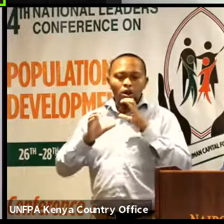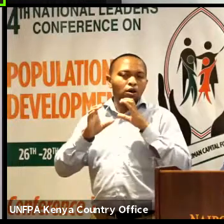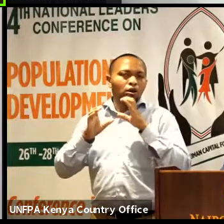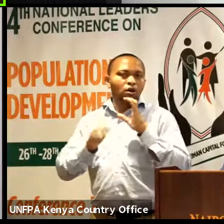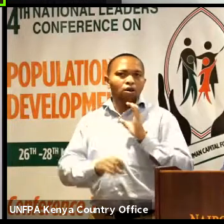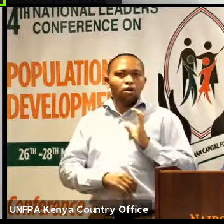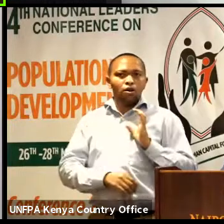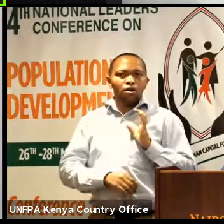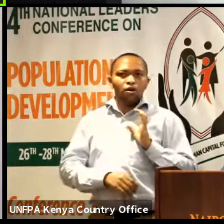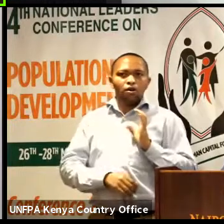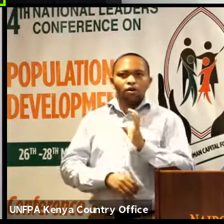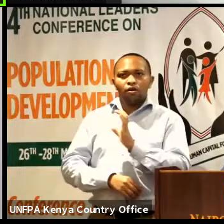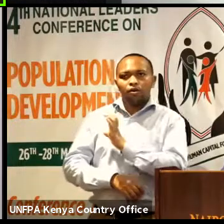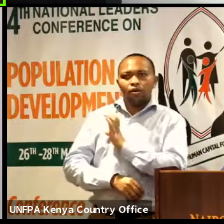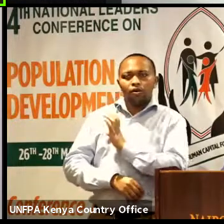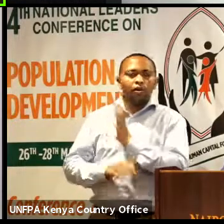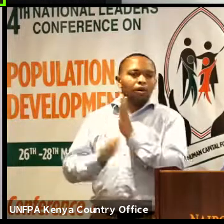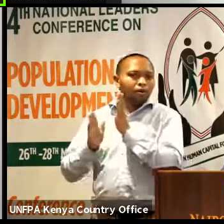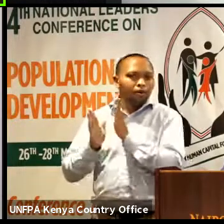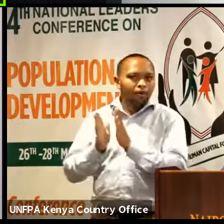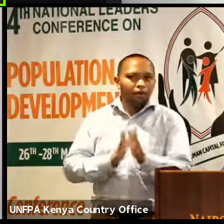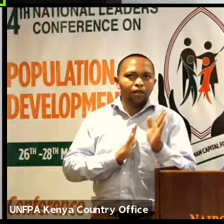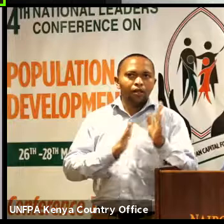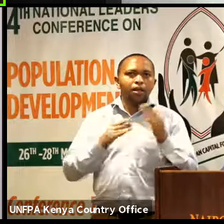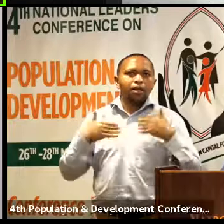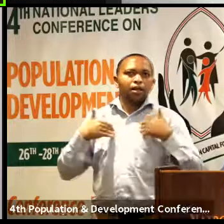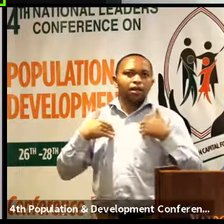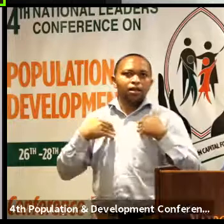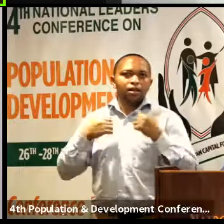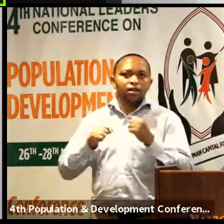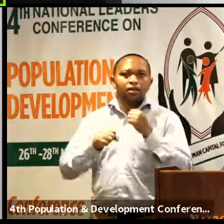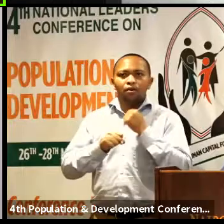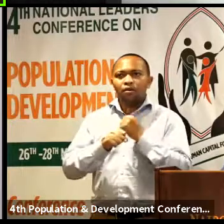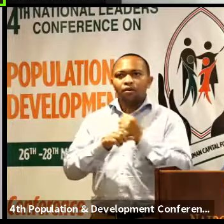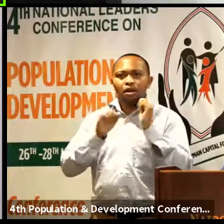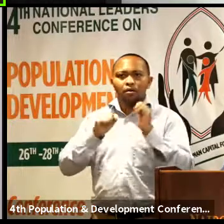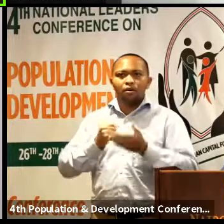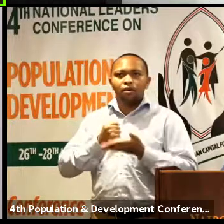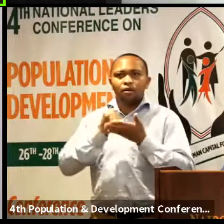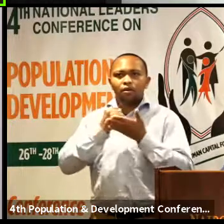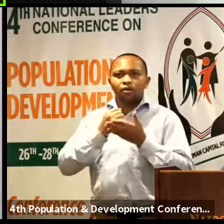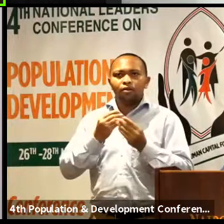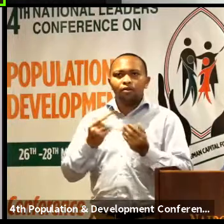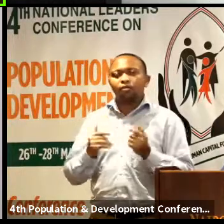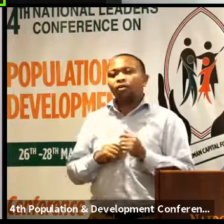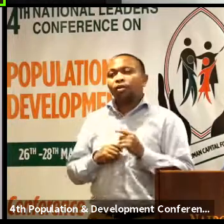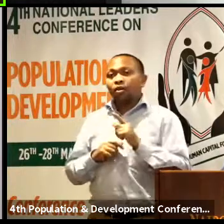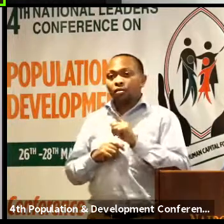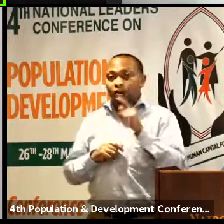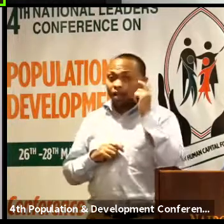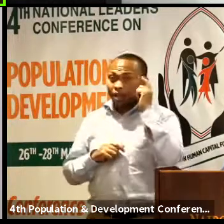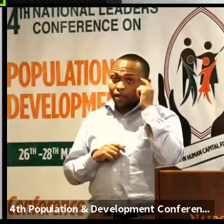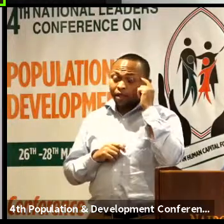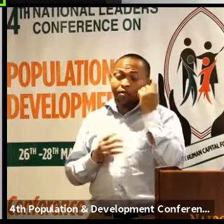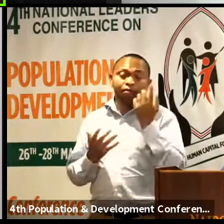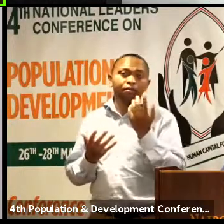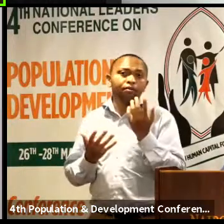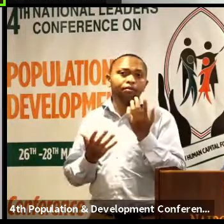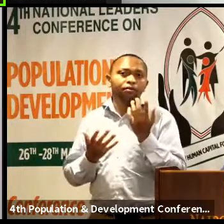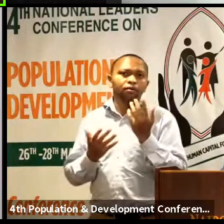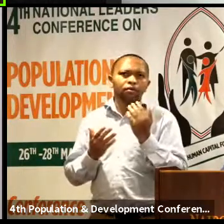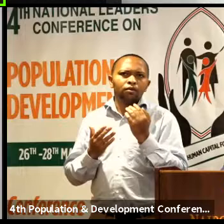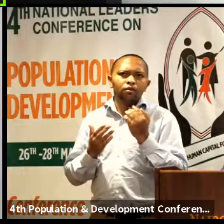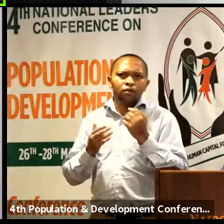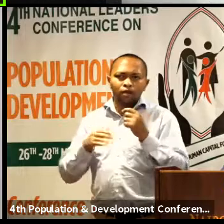workers can help us solve this. So I think we have spent this time well, and you as